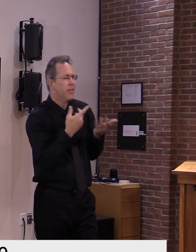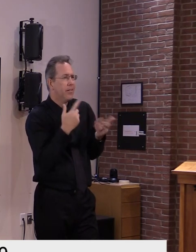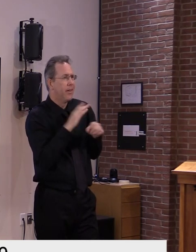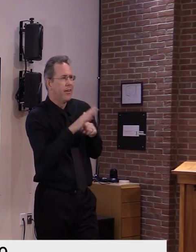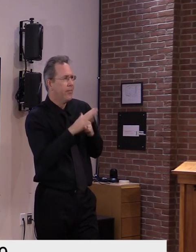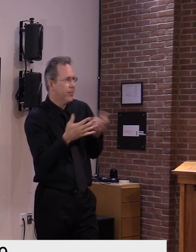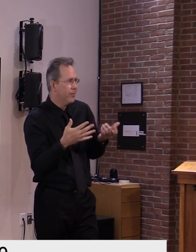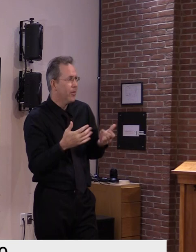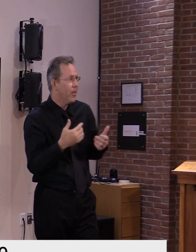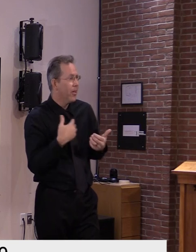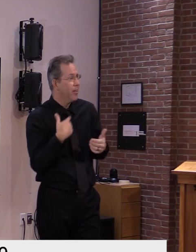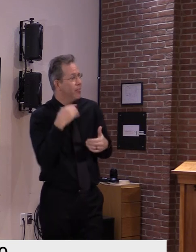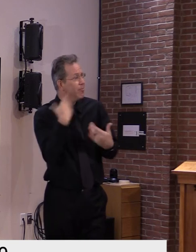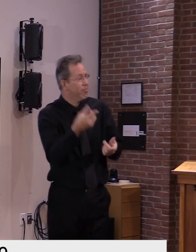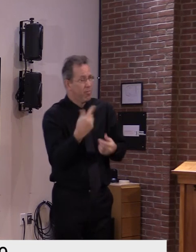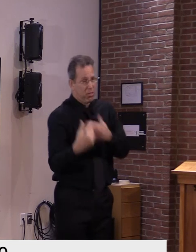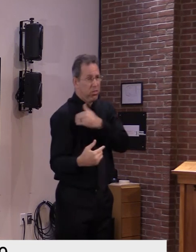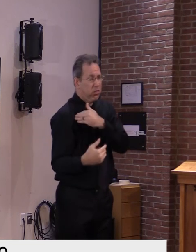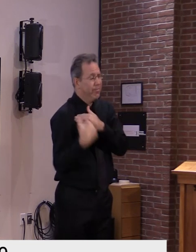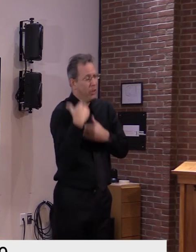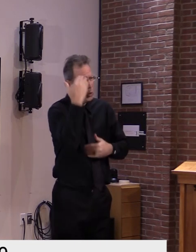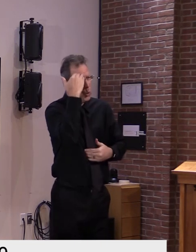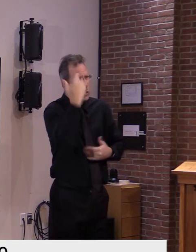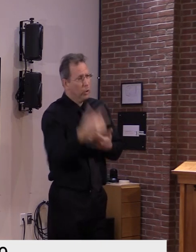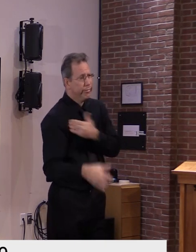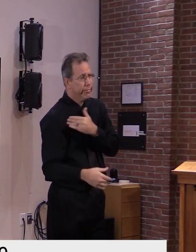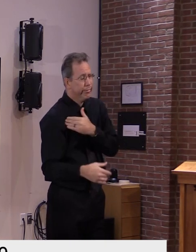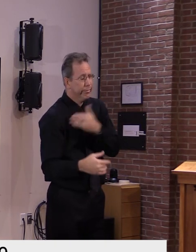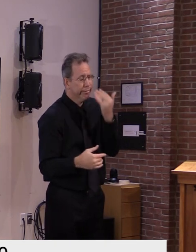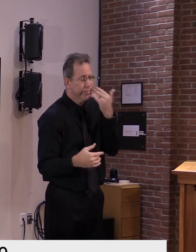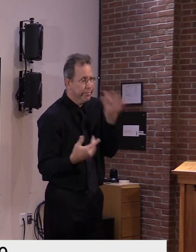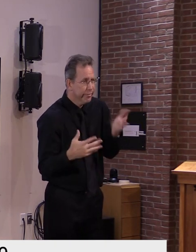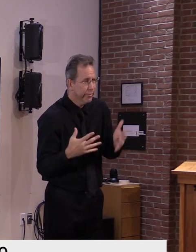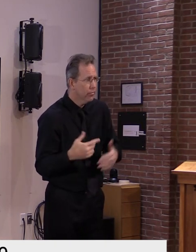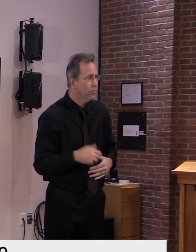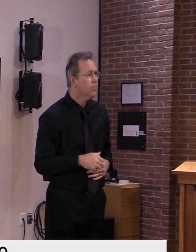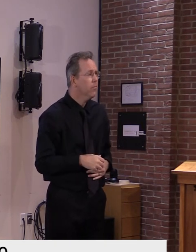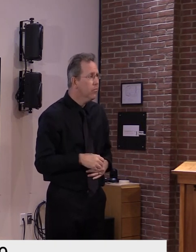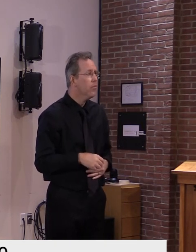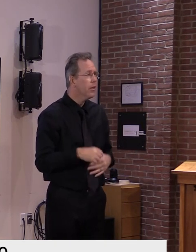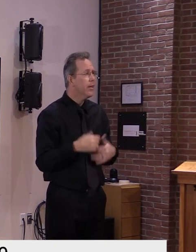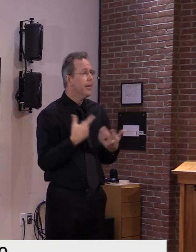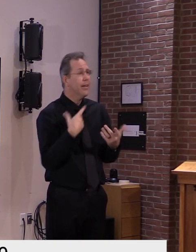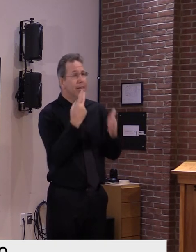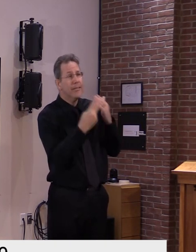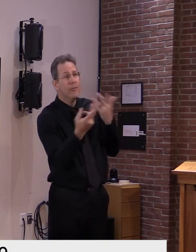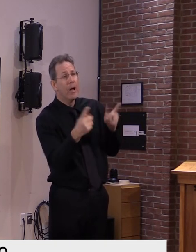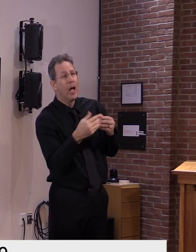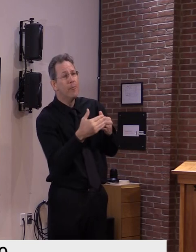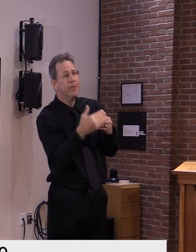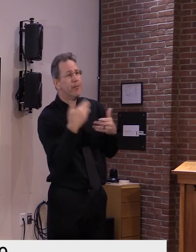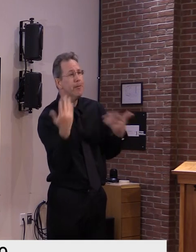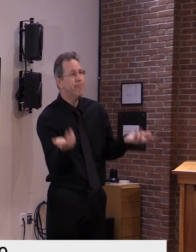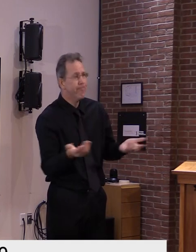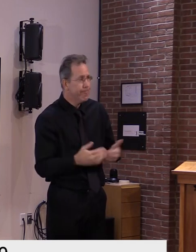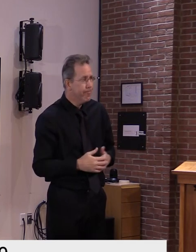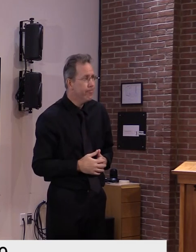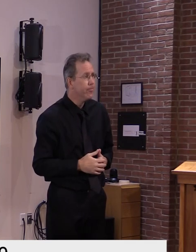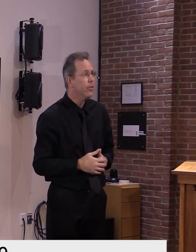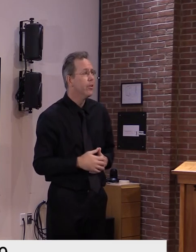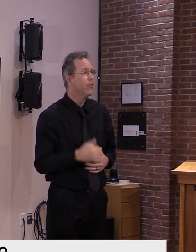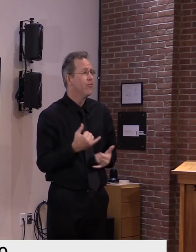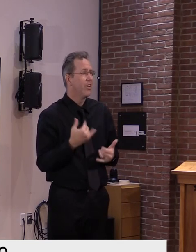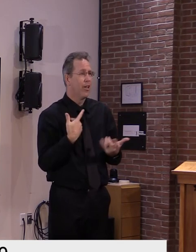of the future, we are in a bit of a holding pattern, as you know. We don't know what the stimulus is going to look